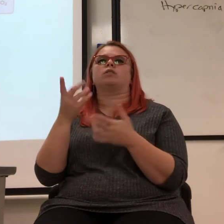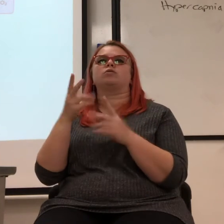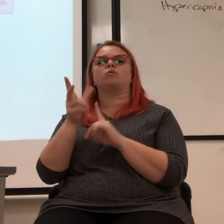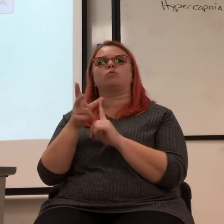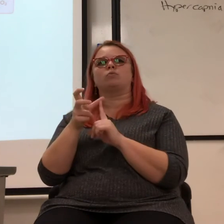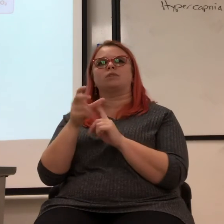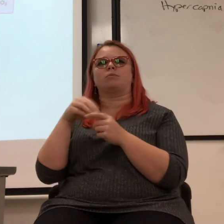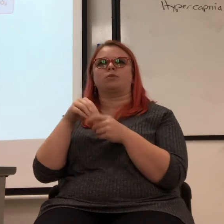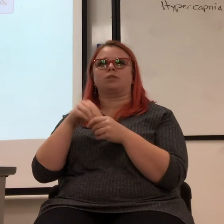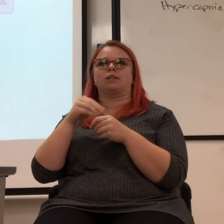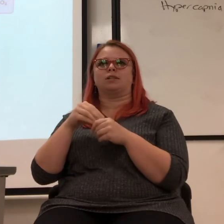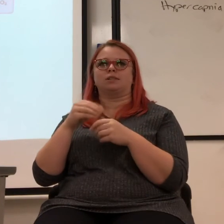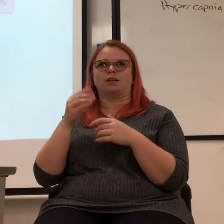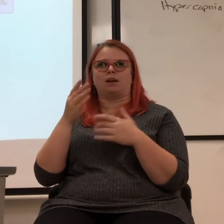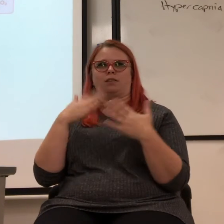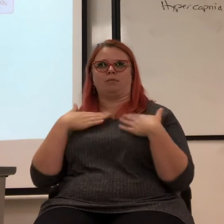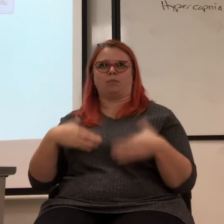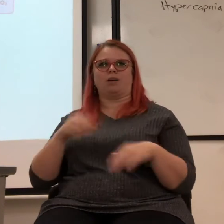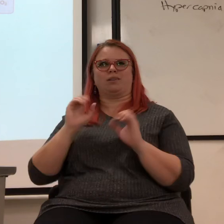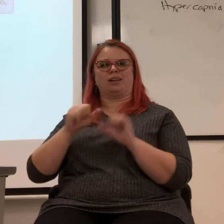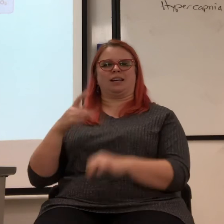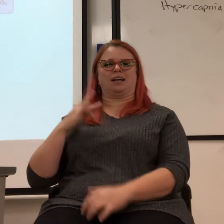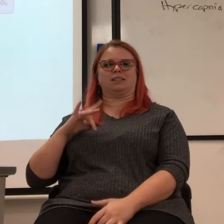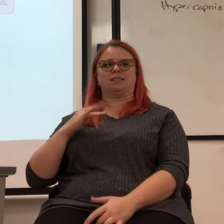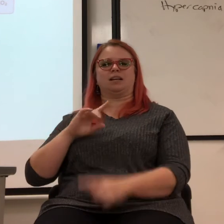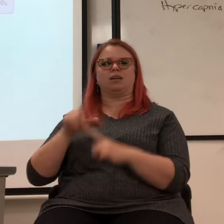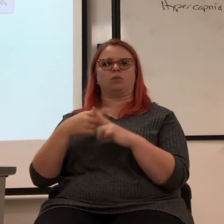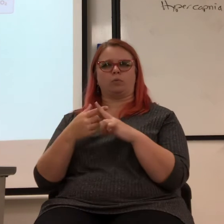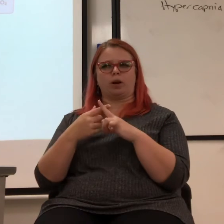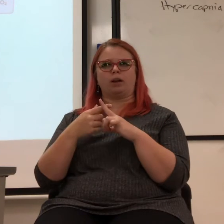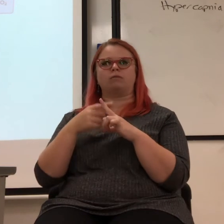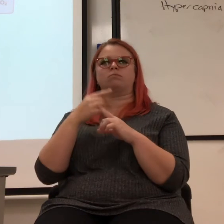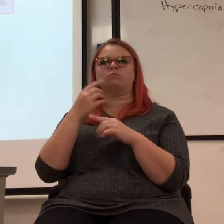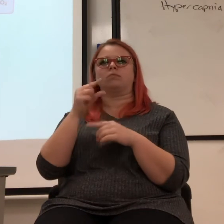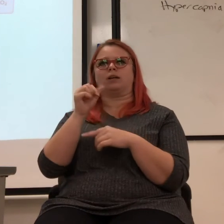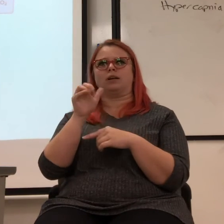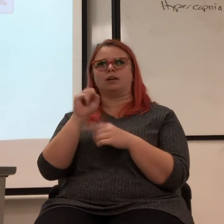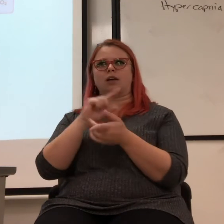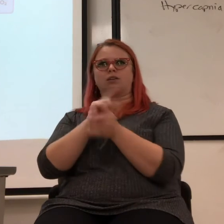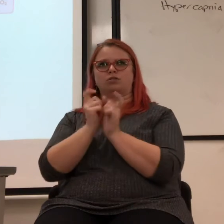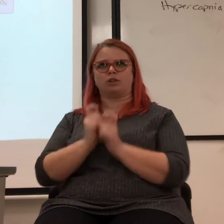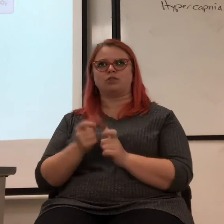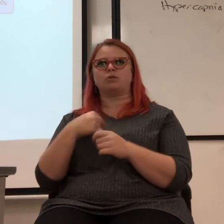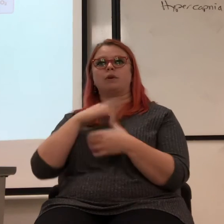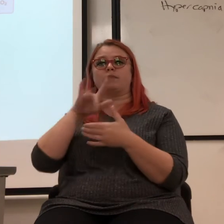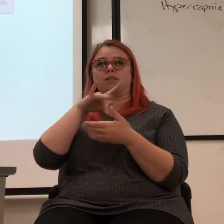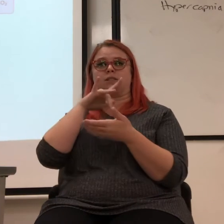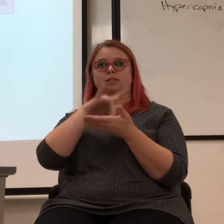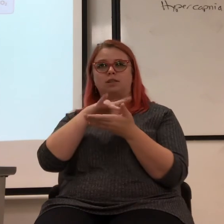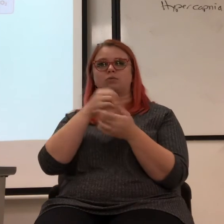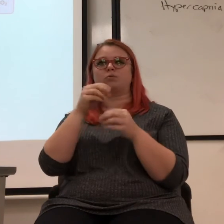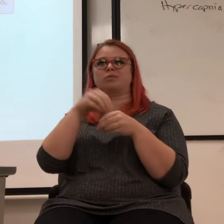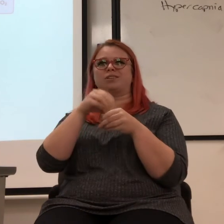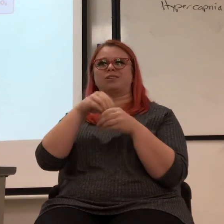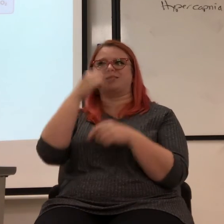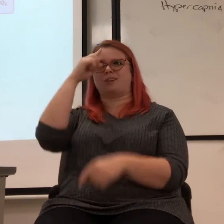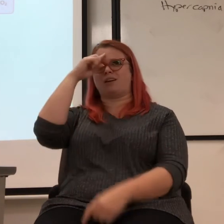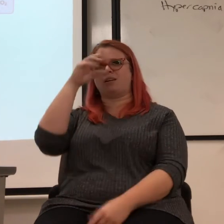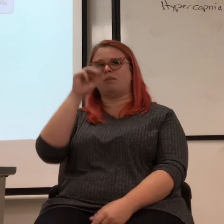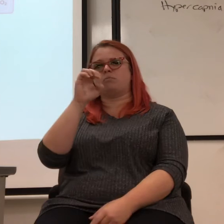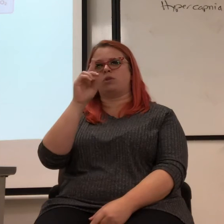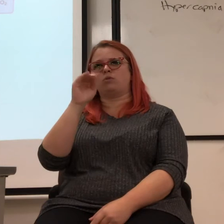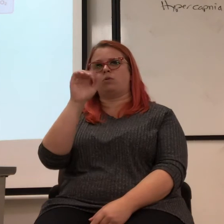blood gases, there's central ones, there's the peripheral ones. Okay? The central ones are in the medulla. The peripheral